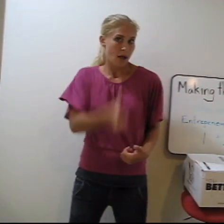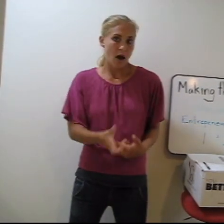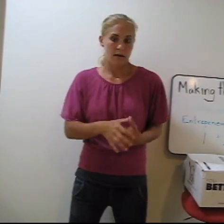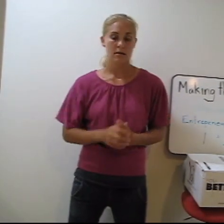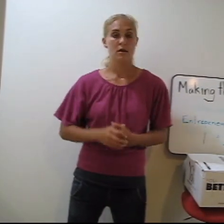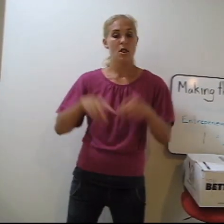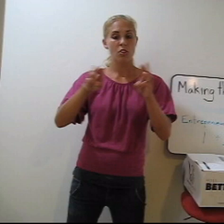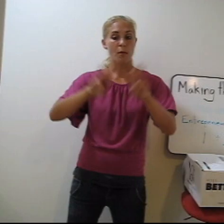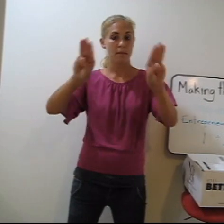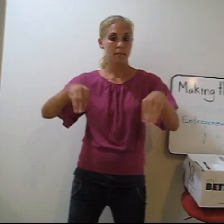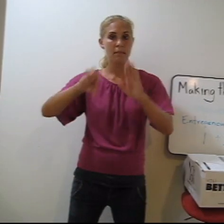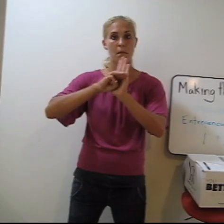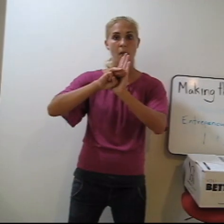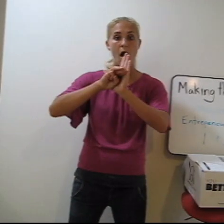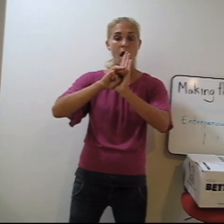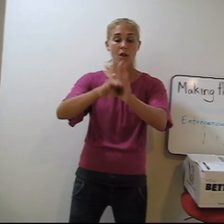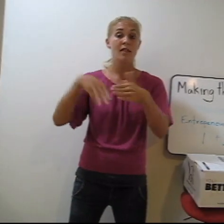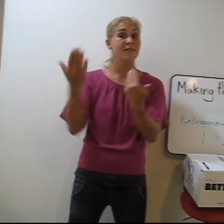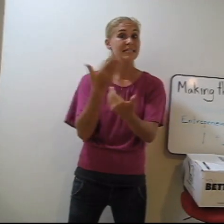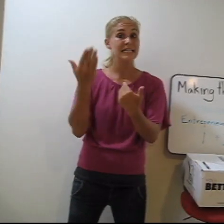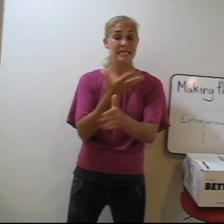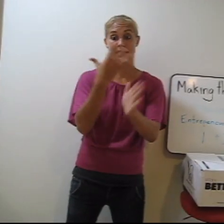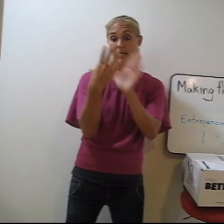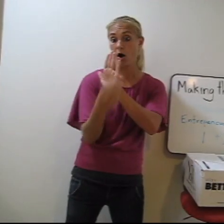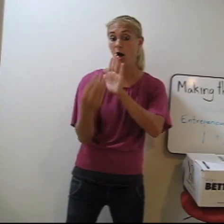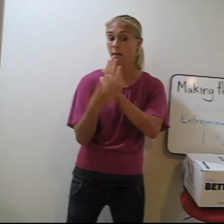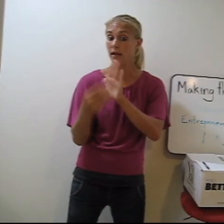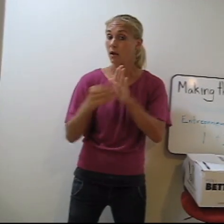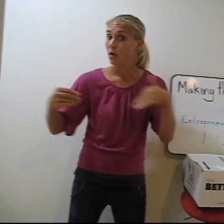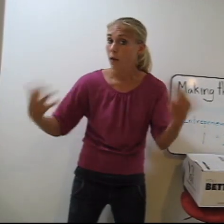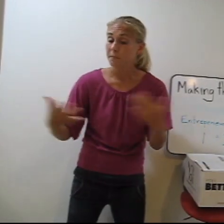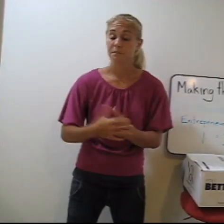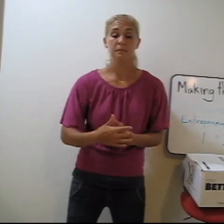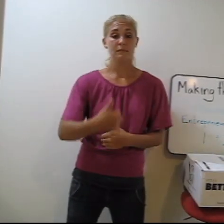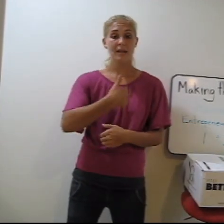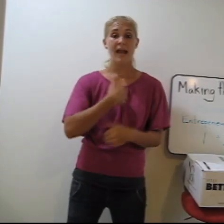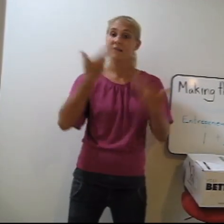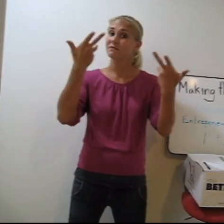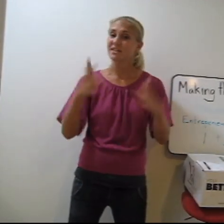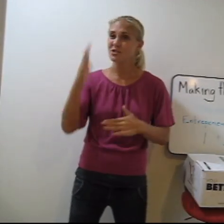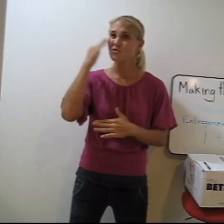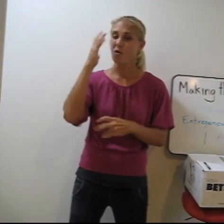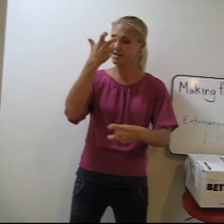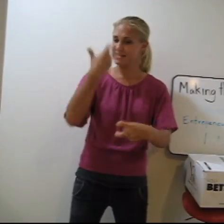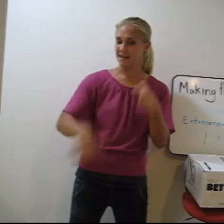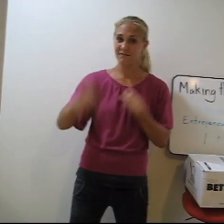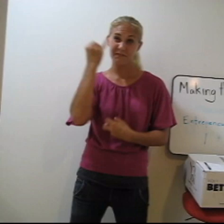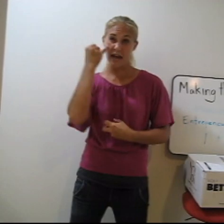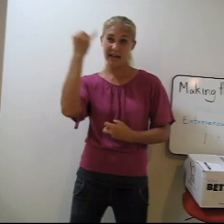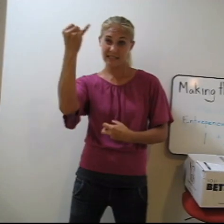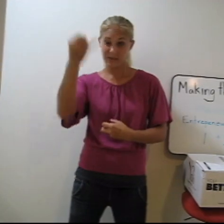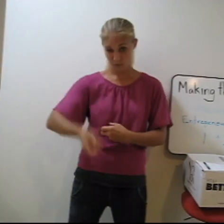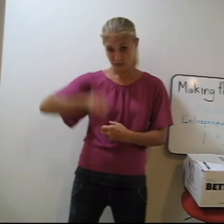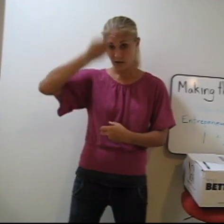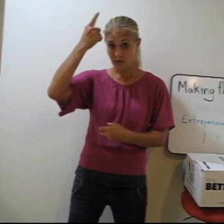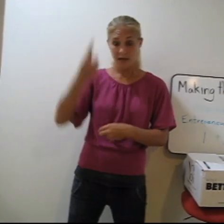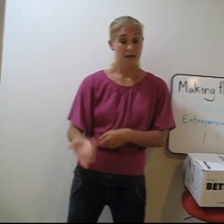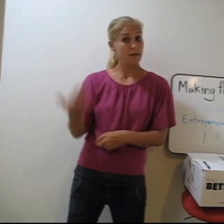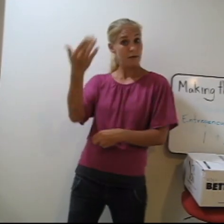simple, easy duplication is. I know that this will be a tough concept for you to grapple with, because before, your success model